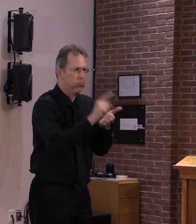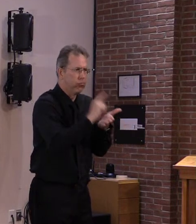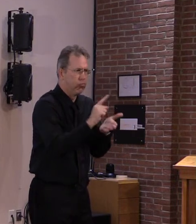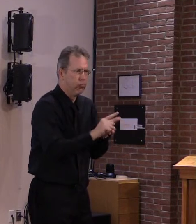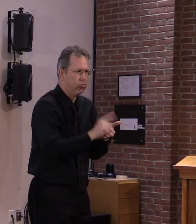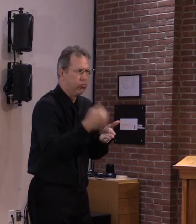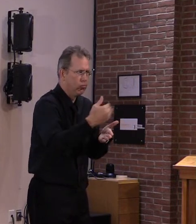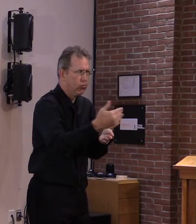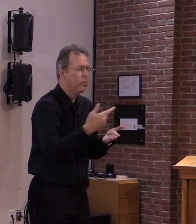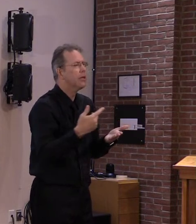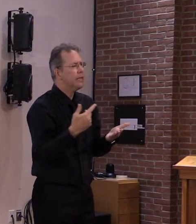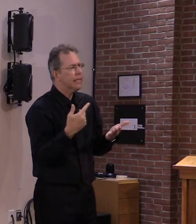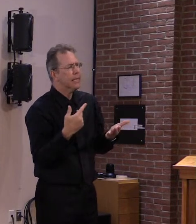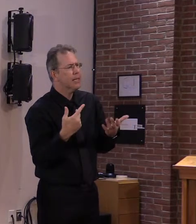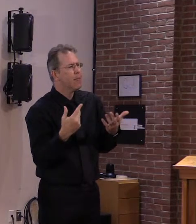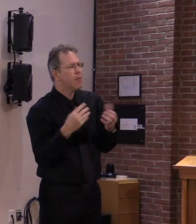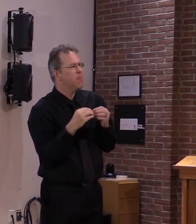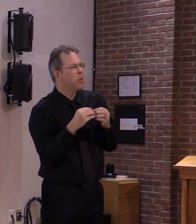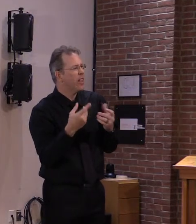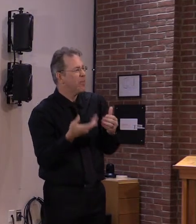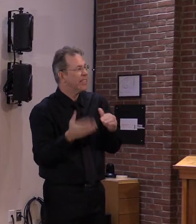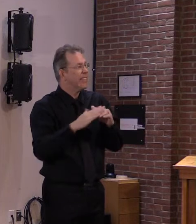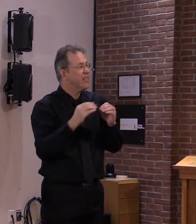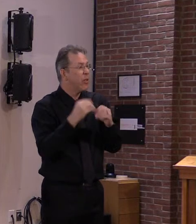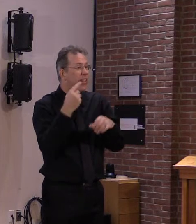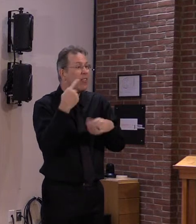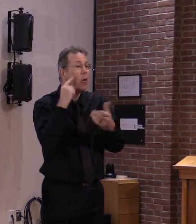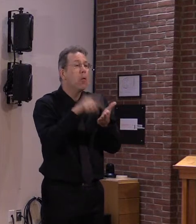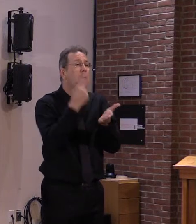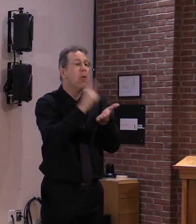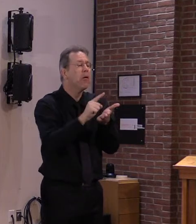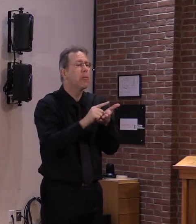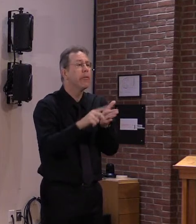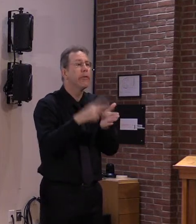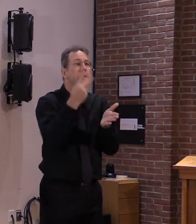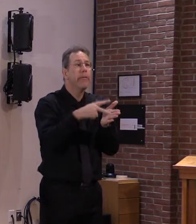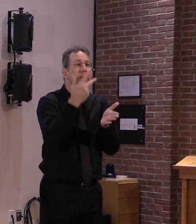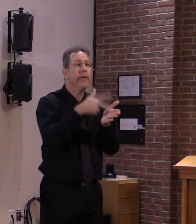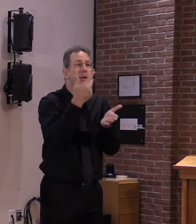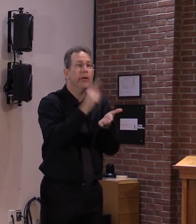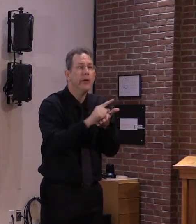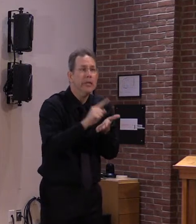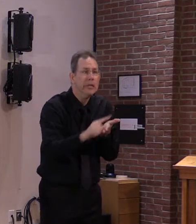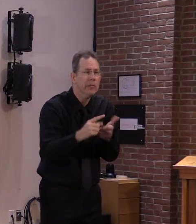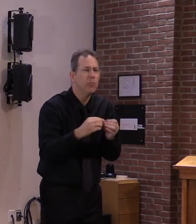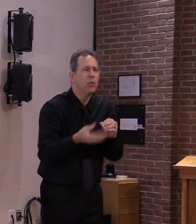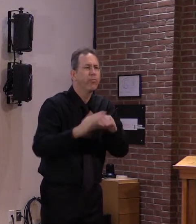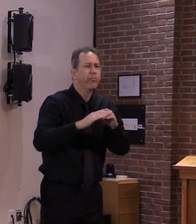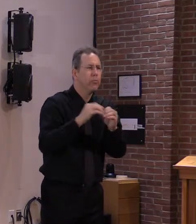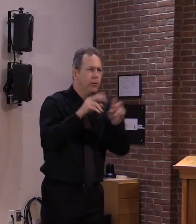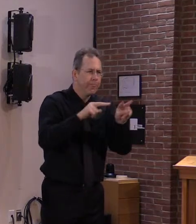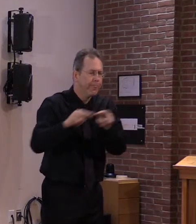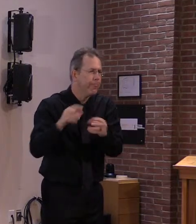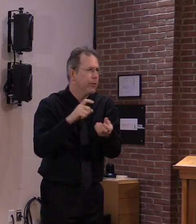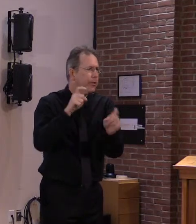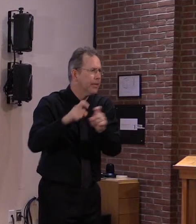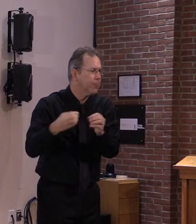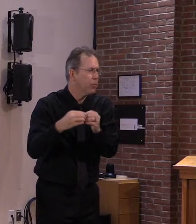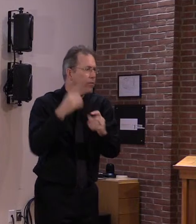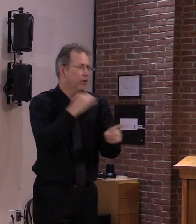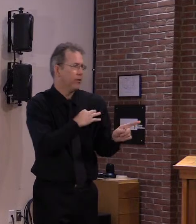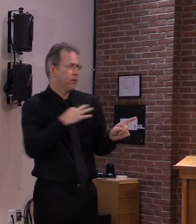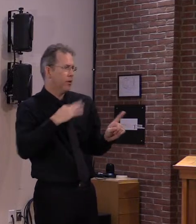to tell us that. And you don't even have to get to that point. I would say if you have had one